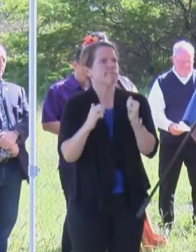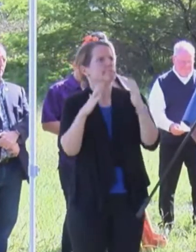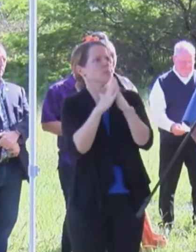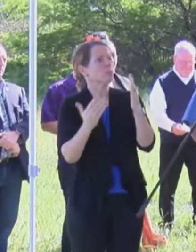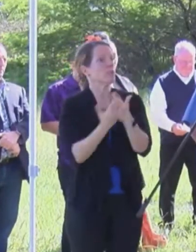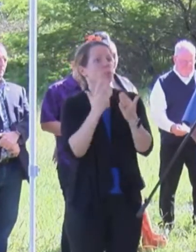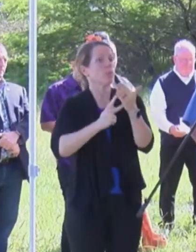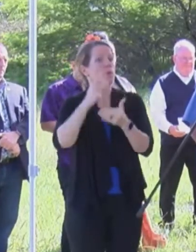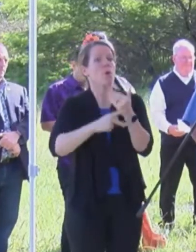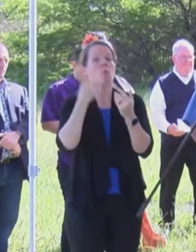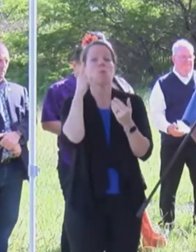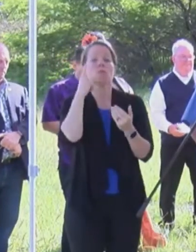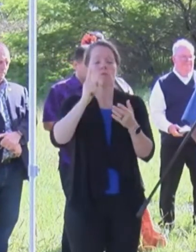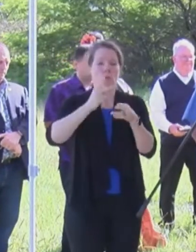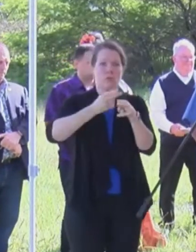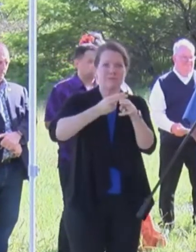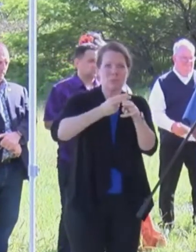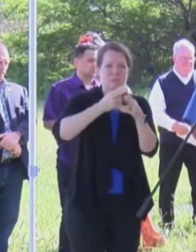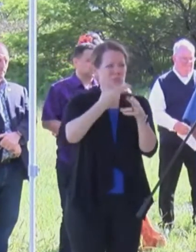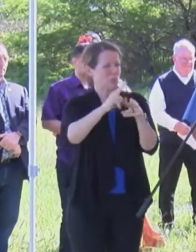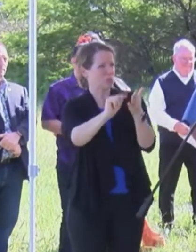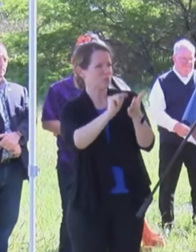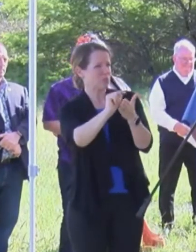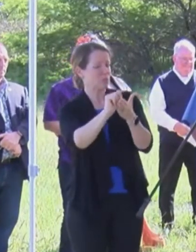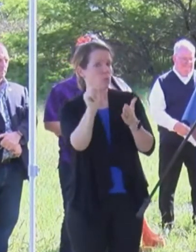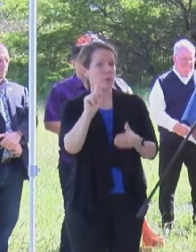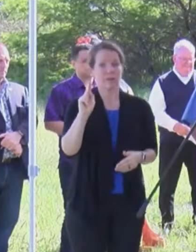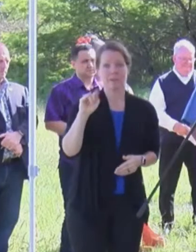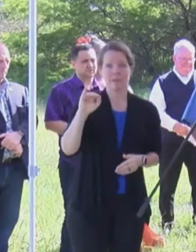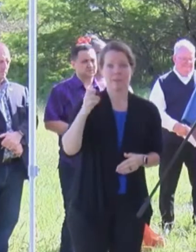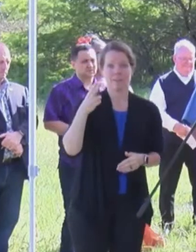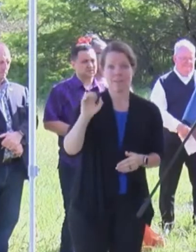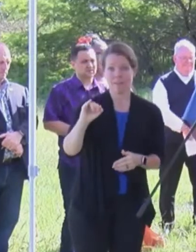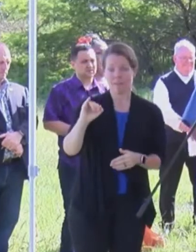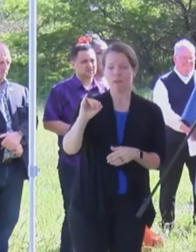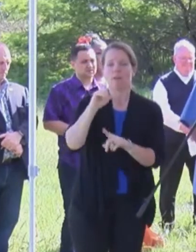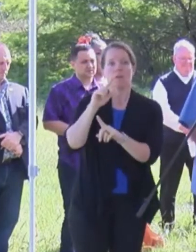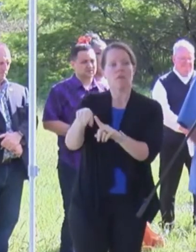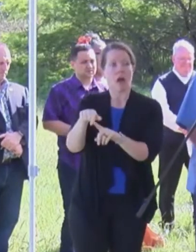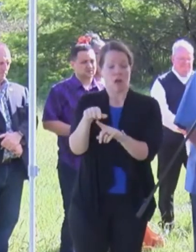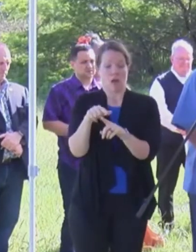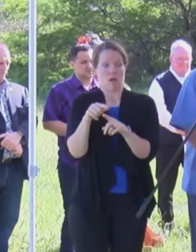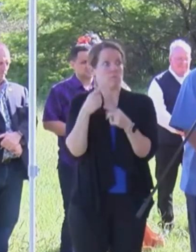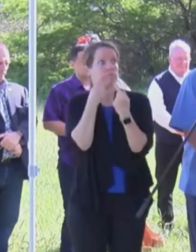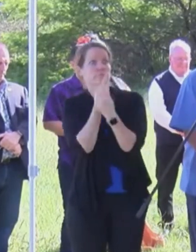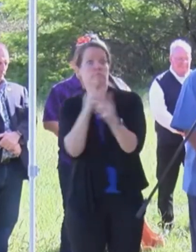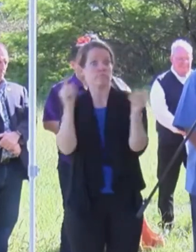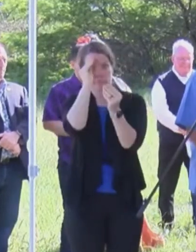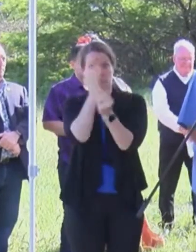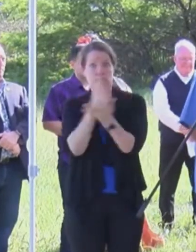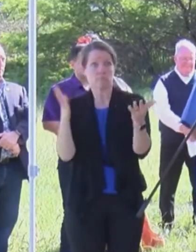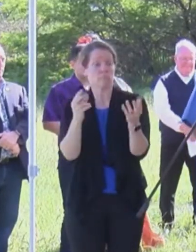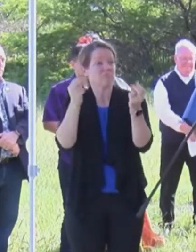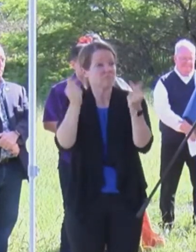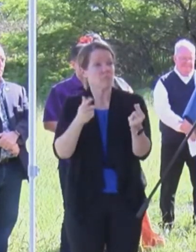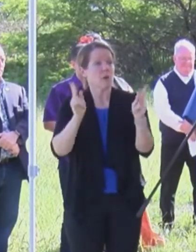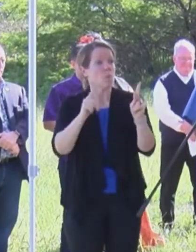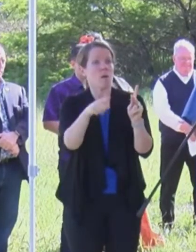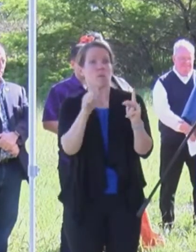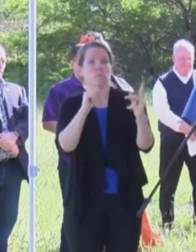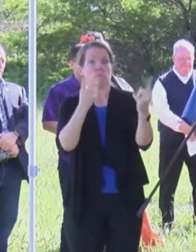CNHA out at Kihei. In the first 24 hours, 450 applications came